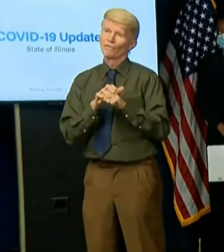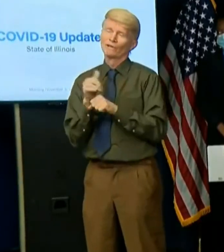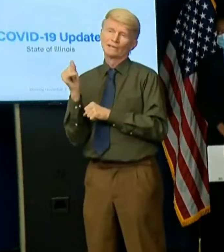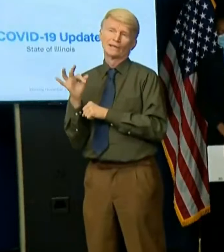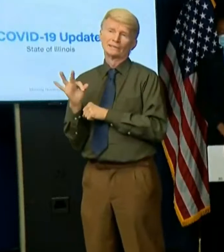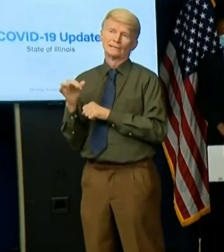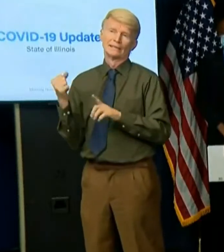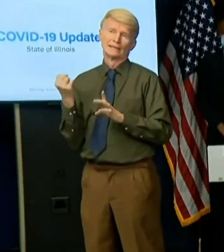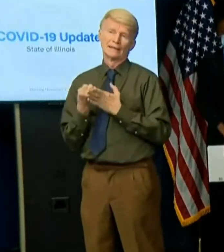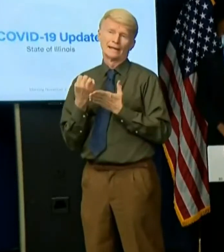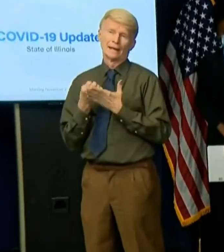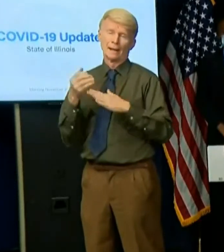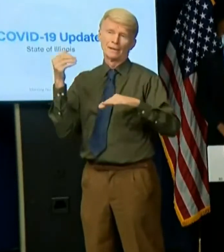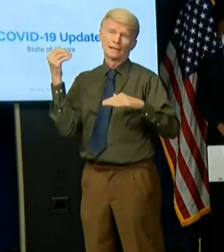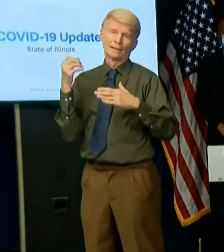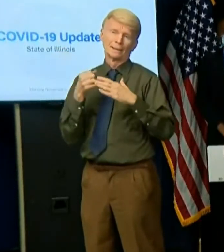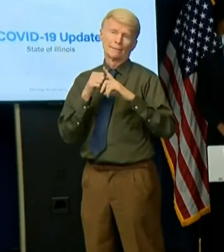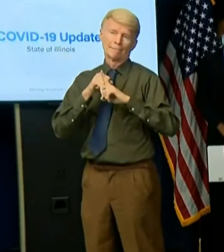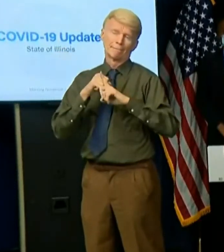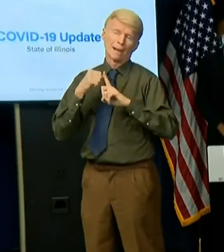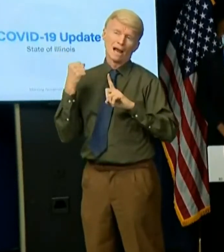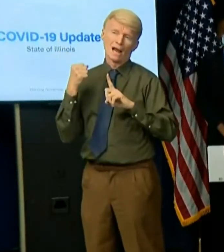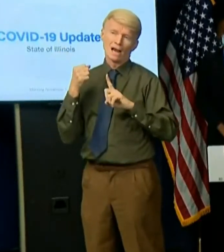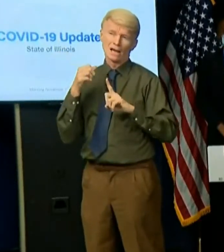the ballot measure for the graduated income tax?